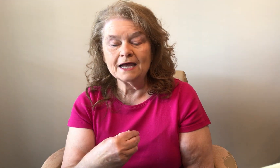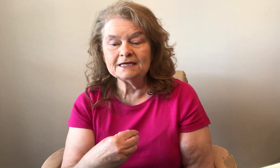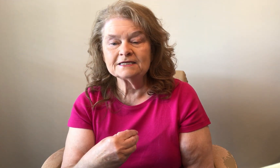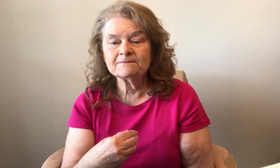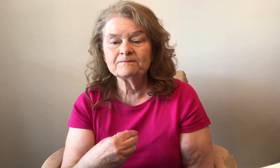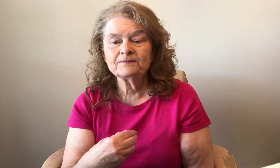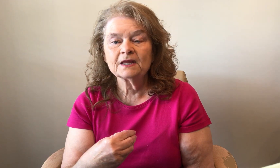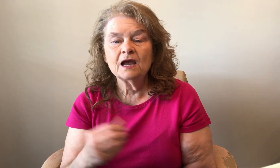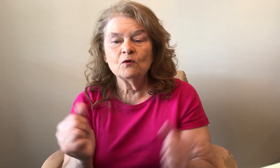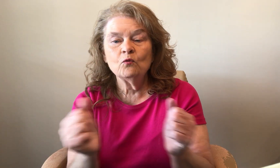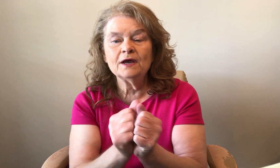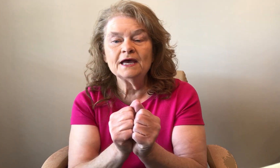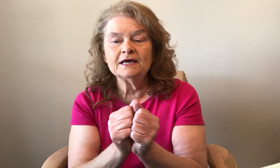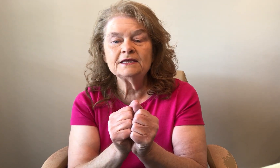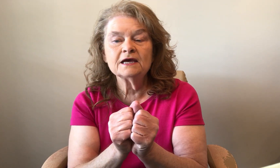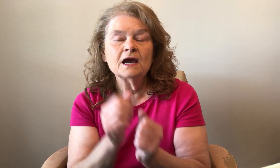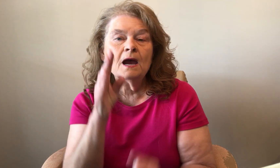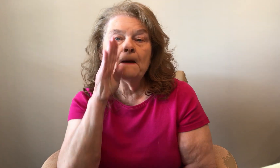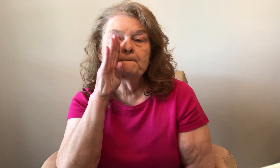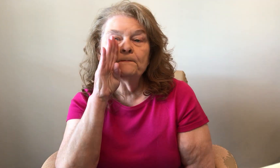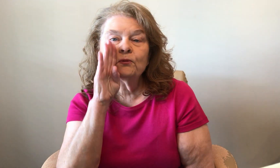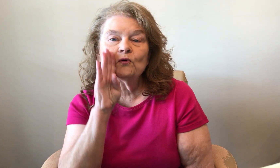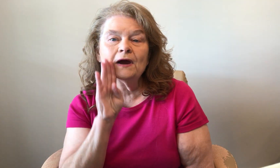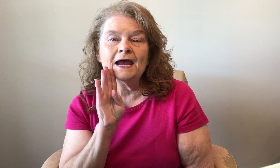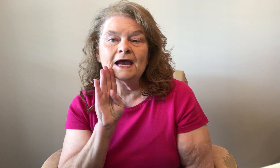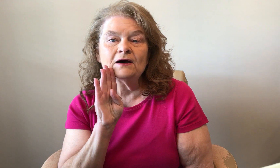White with brown.